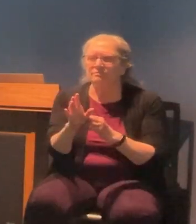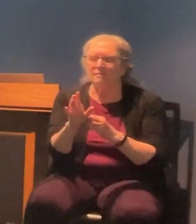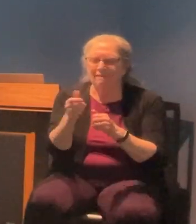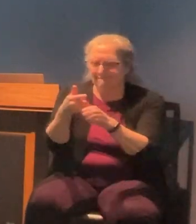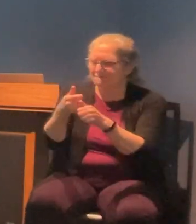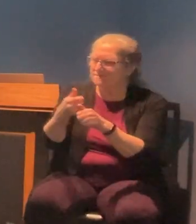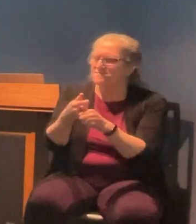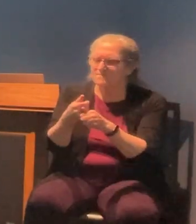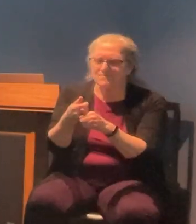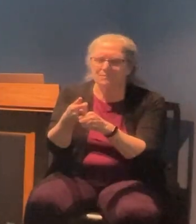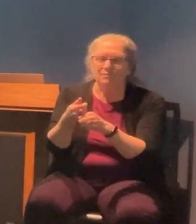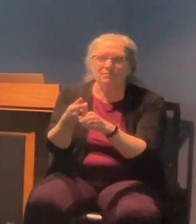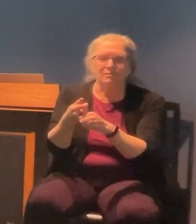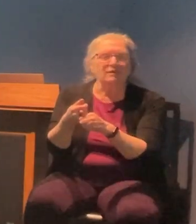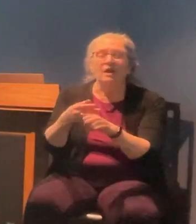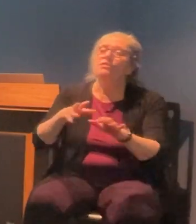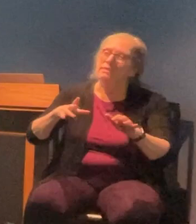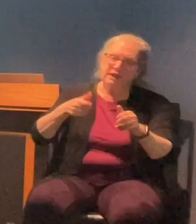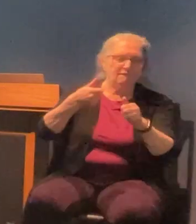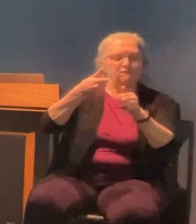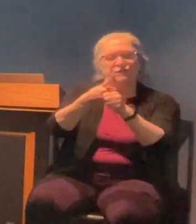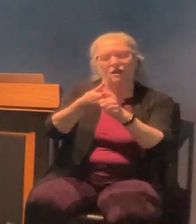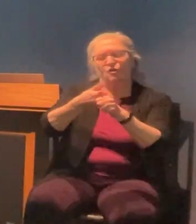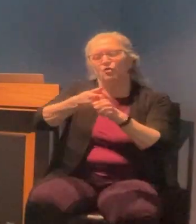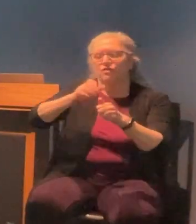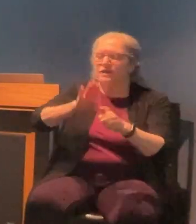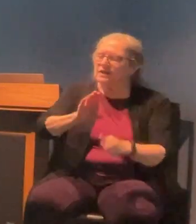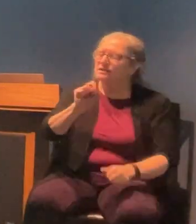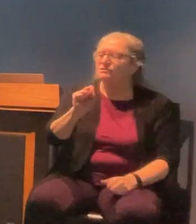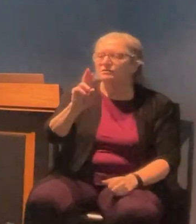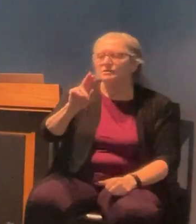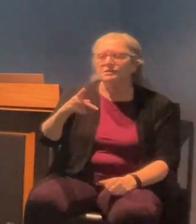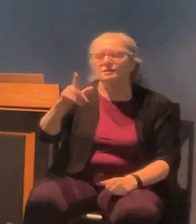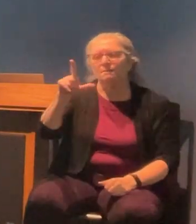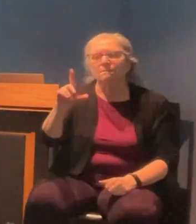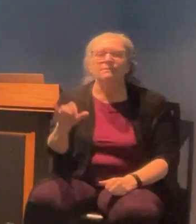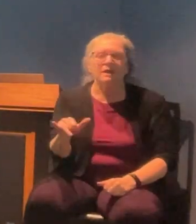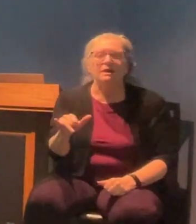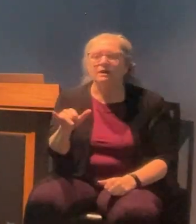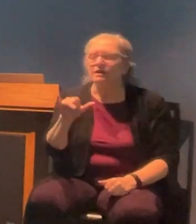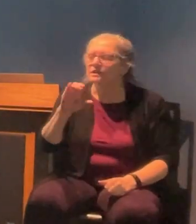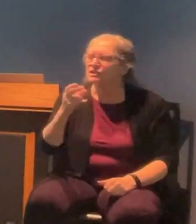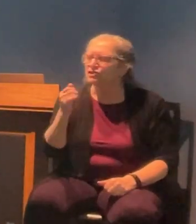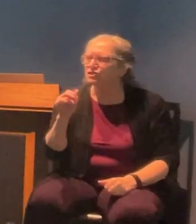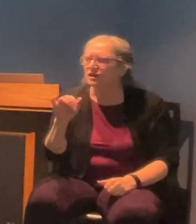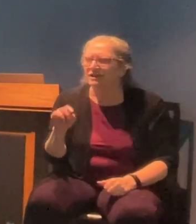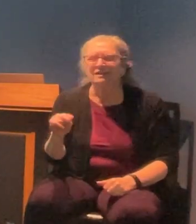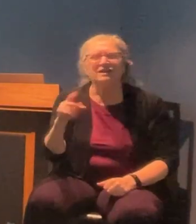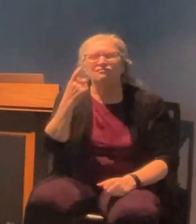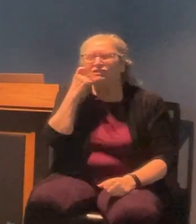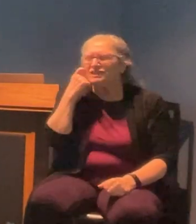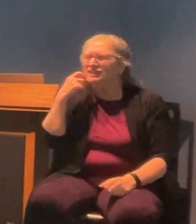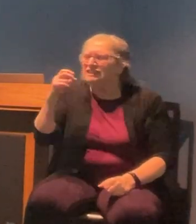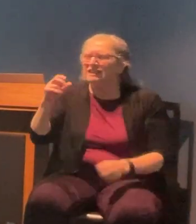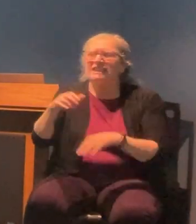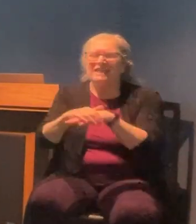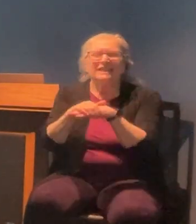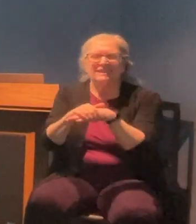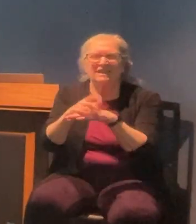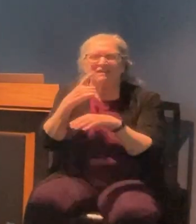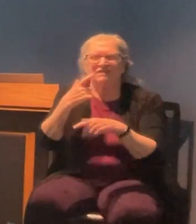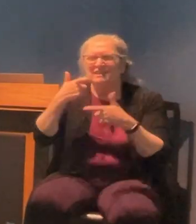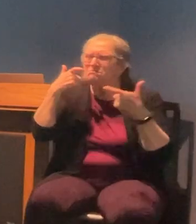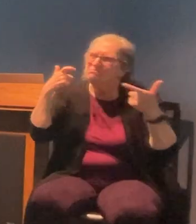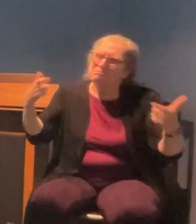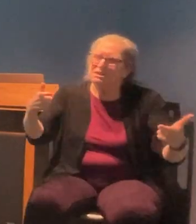themselves, like they can't follow their own supply chain. There was just a big hearing in England, I think, of